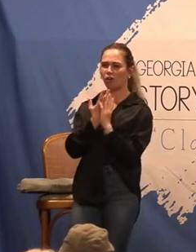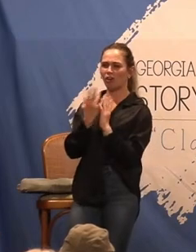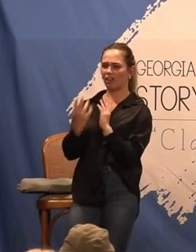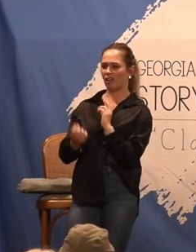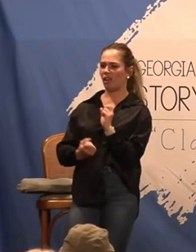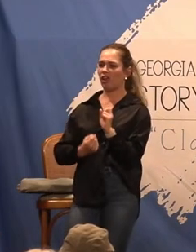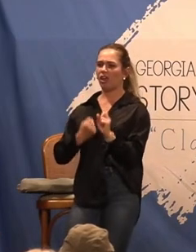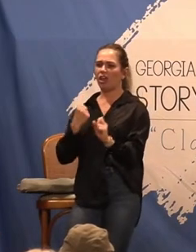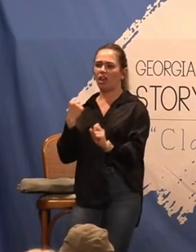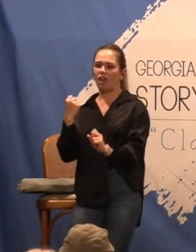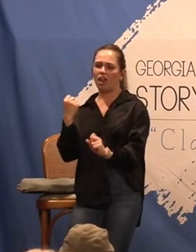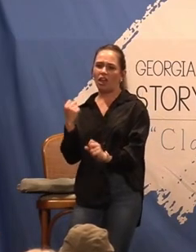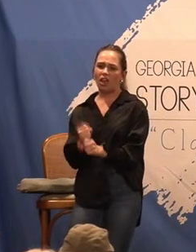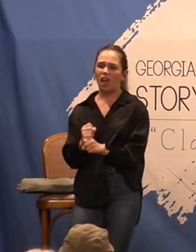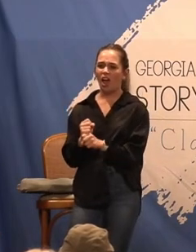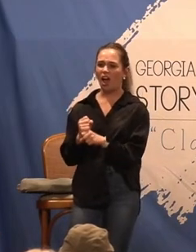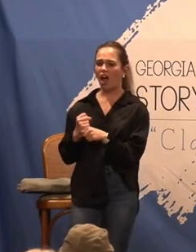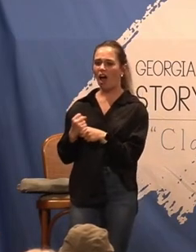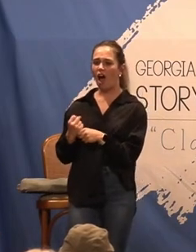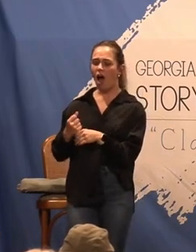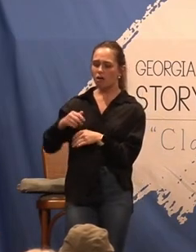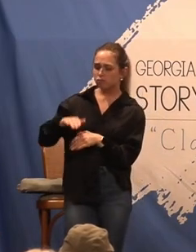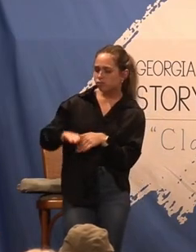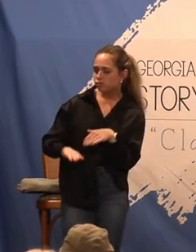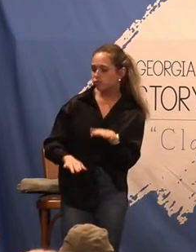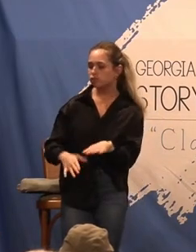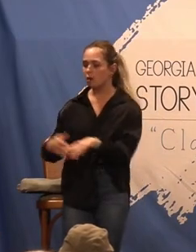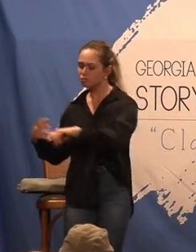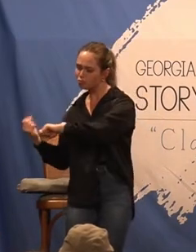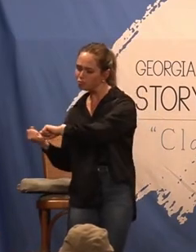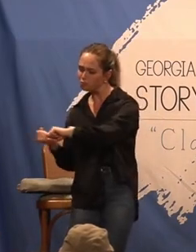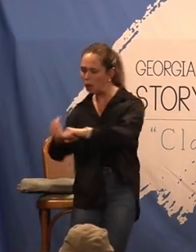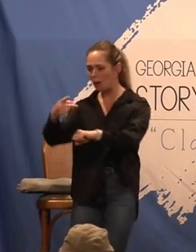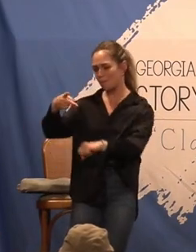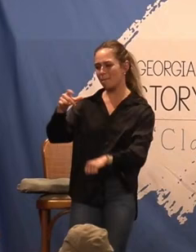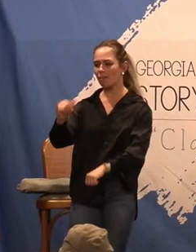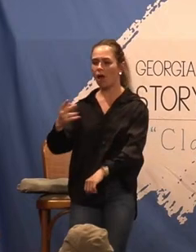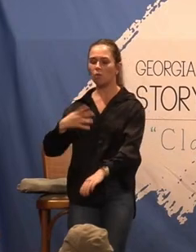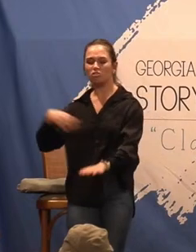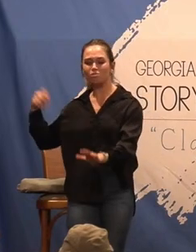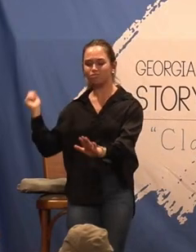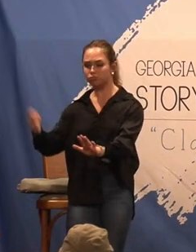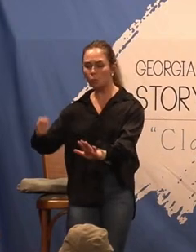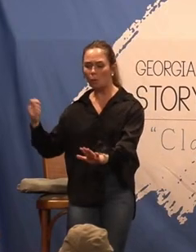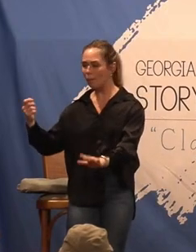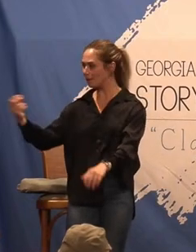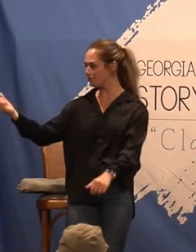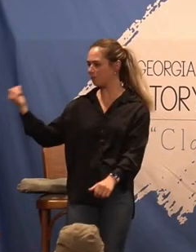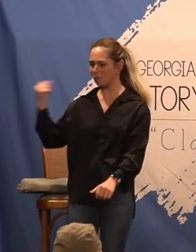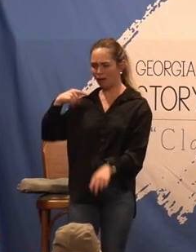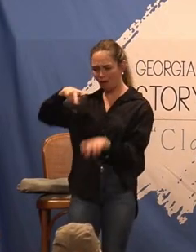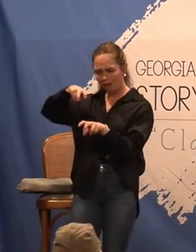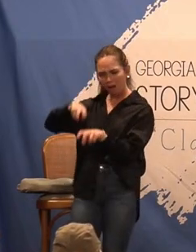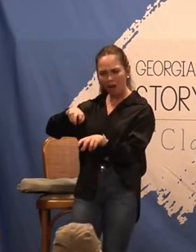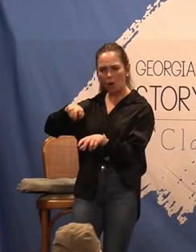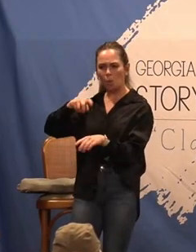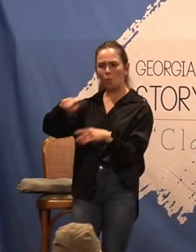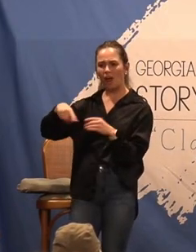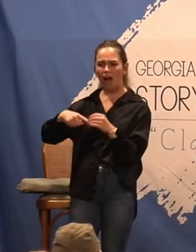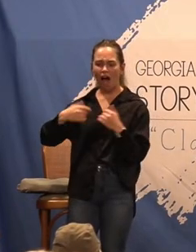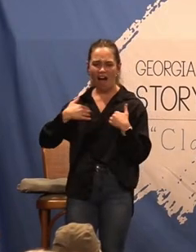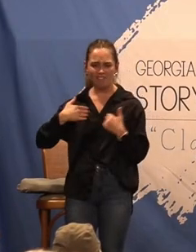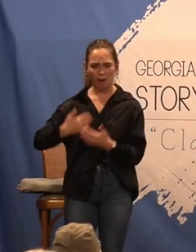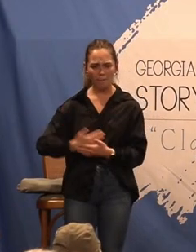years grinding your meal, pulling your plow, with you whipping me behind me. When I have a